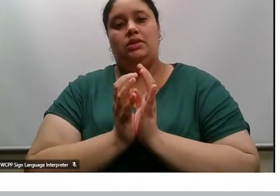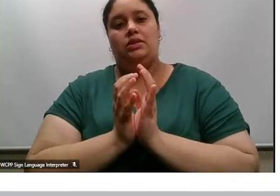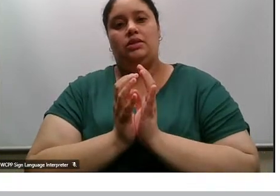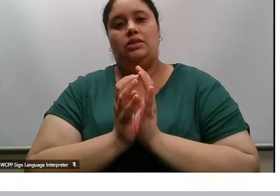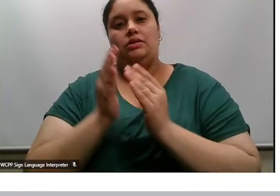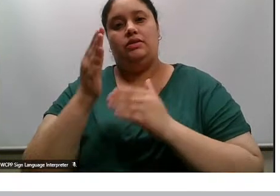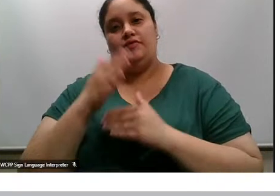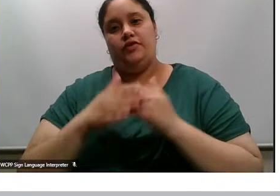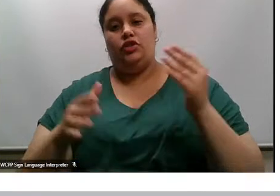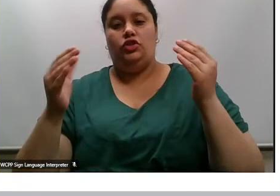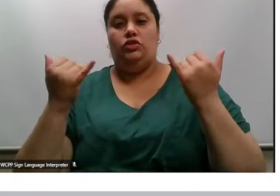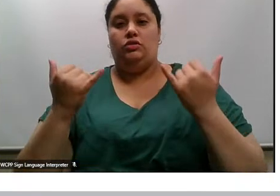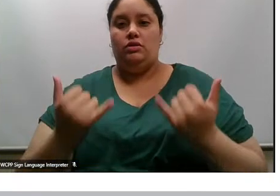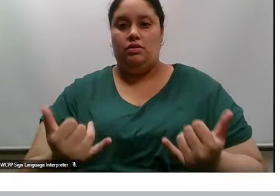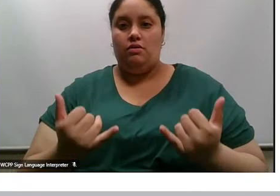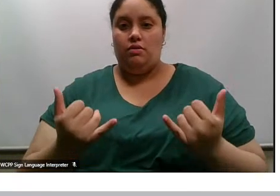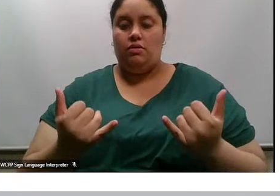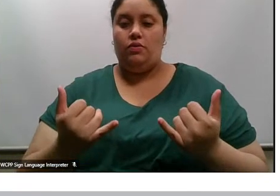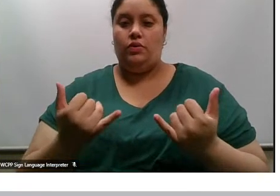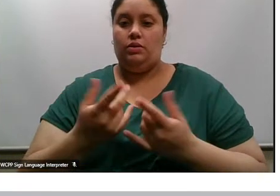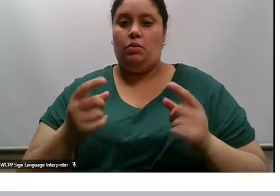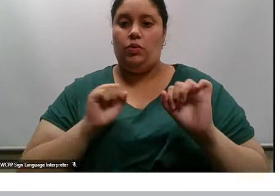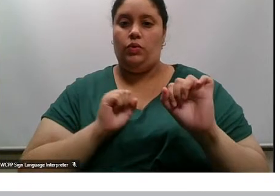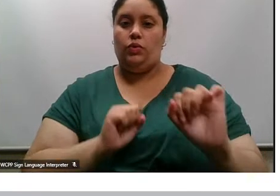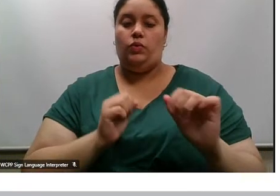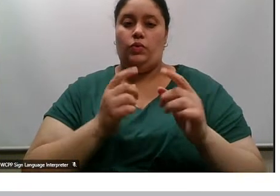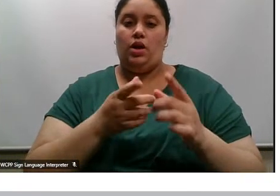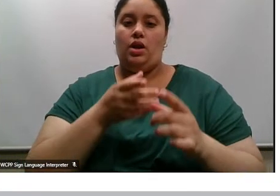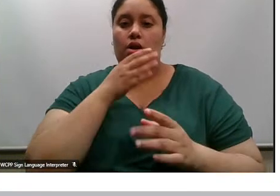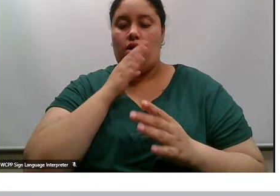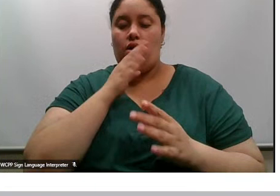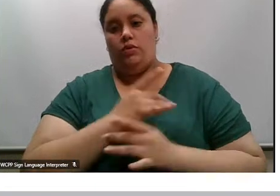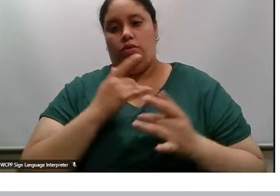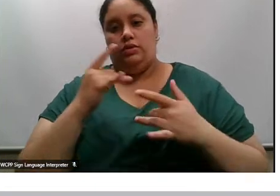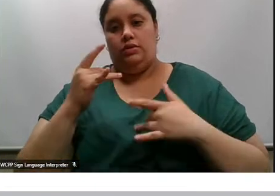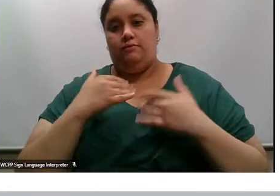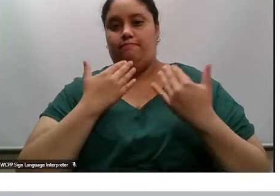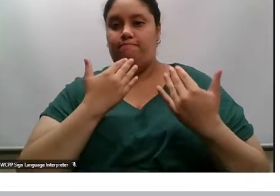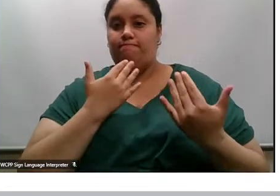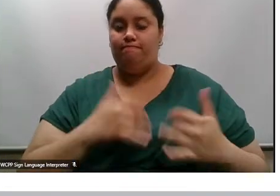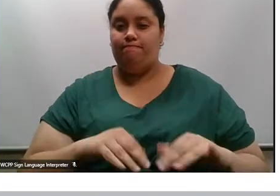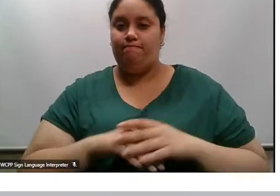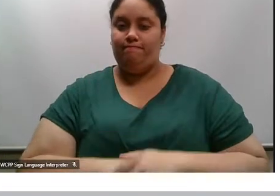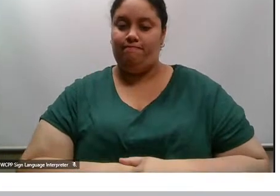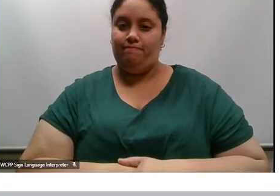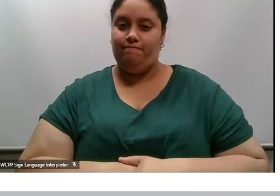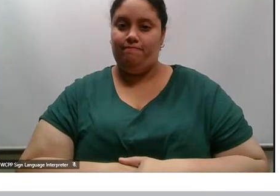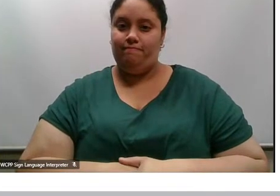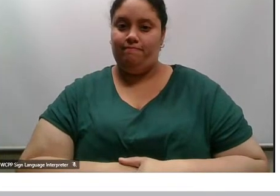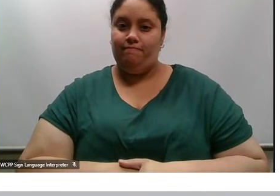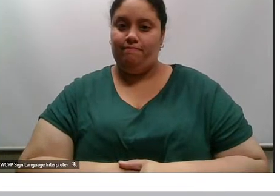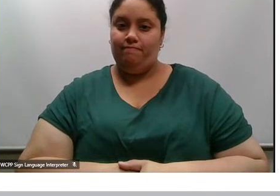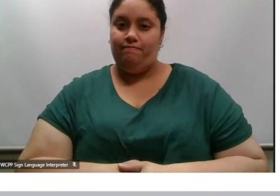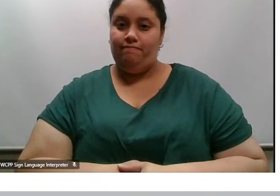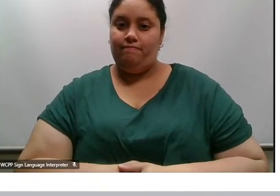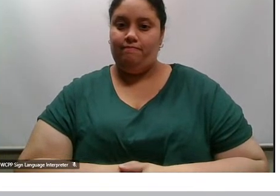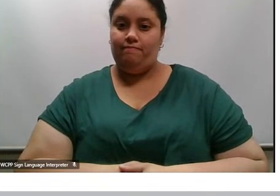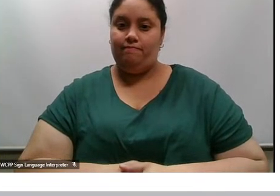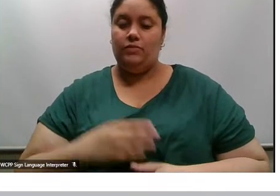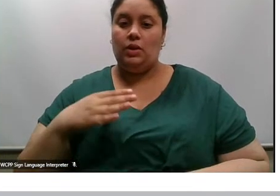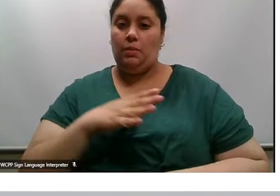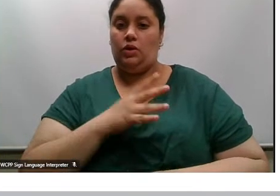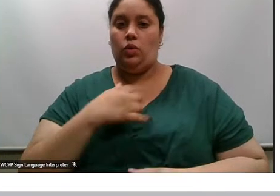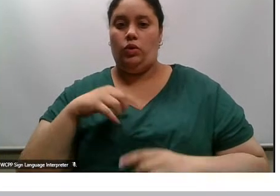to an end so far as the department as well as the Liquor Board is concerned. Thank you very much. As the committee, we are